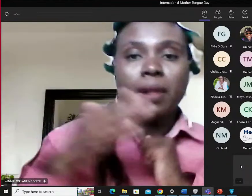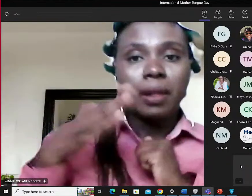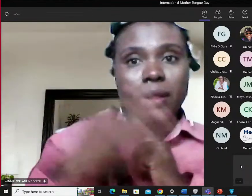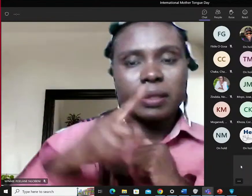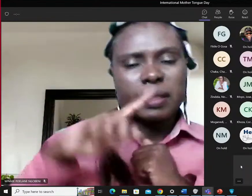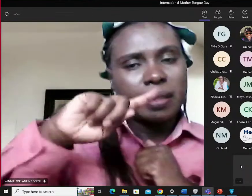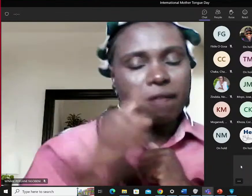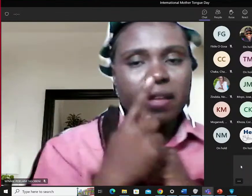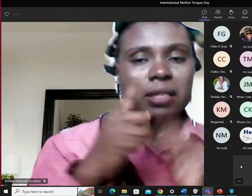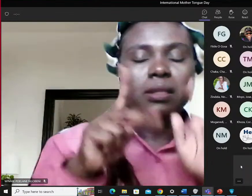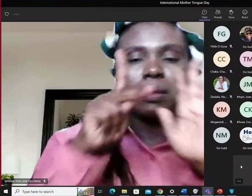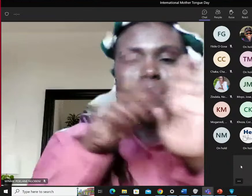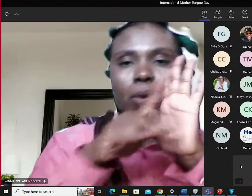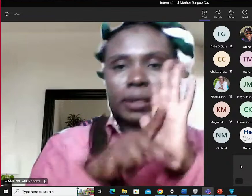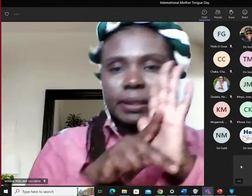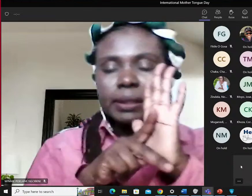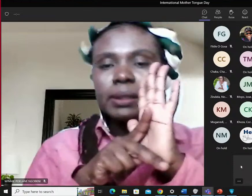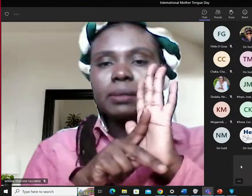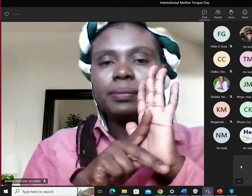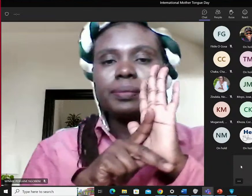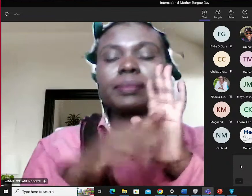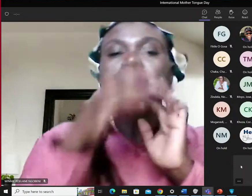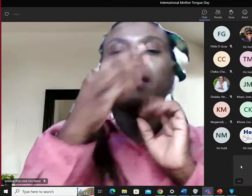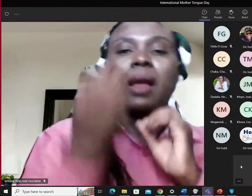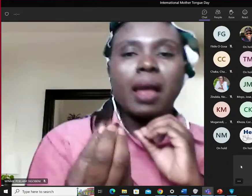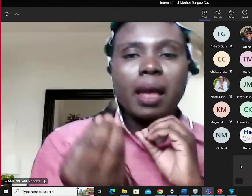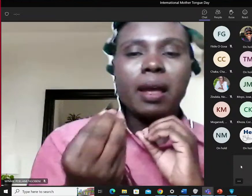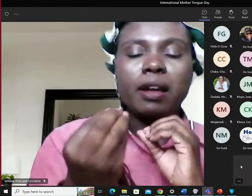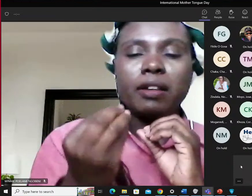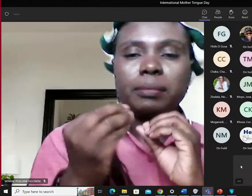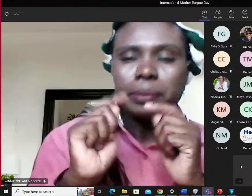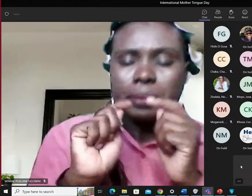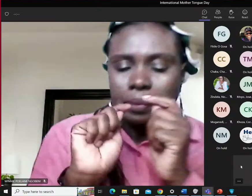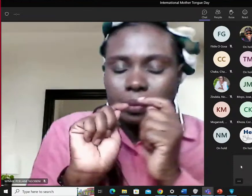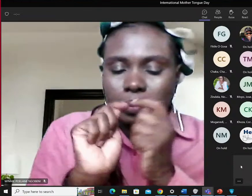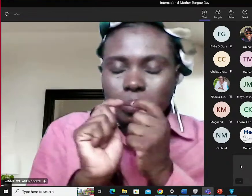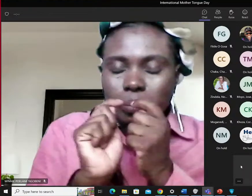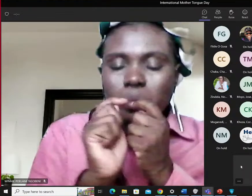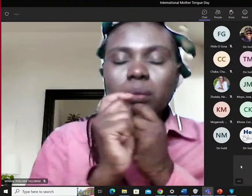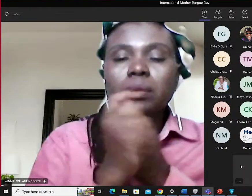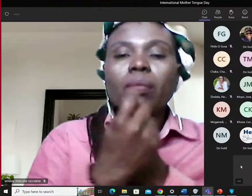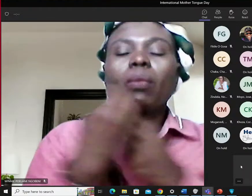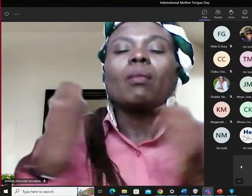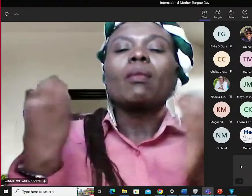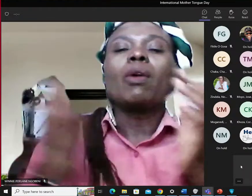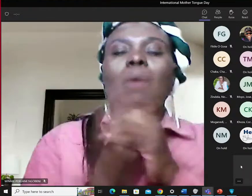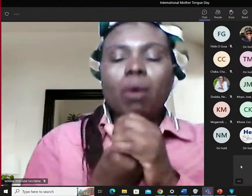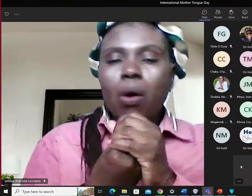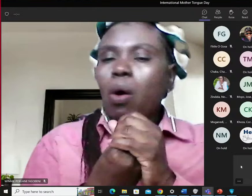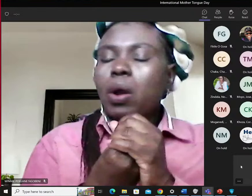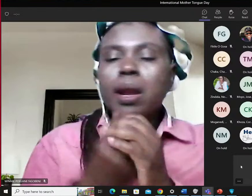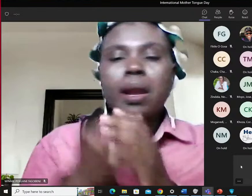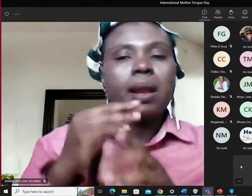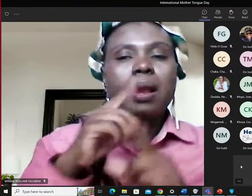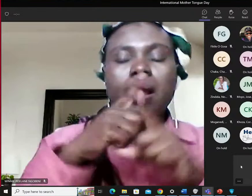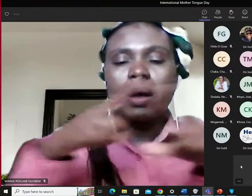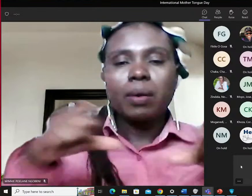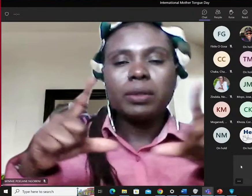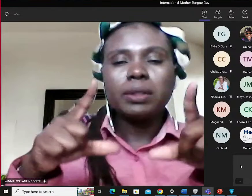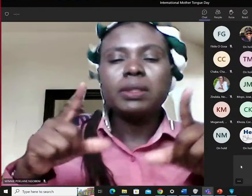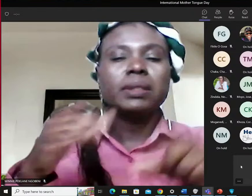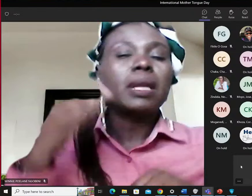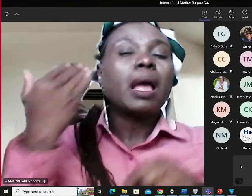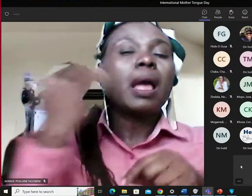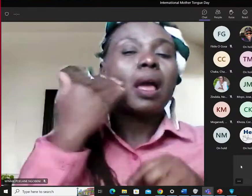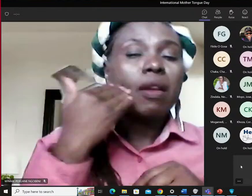policy, colleagues, that has been translated into all official languages. If you are a UNICEN, you